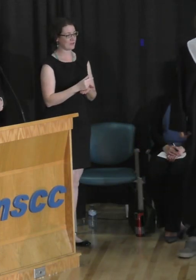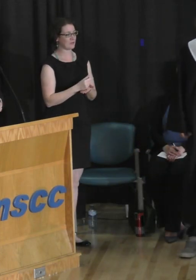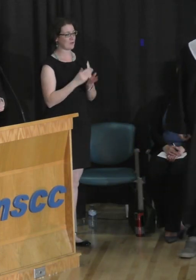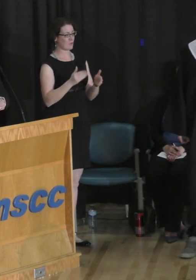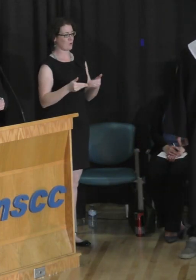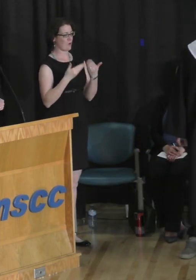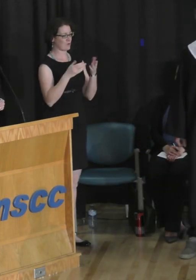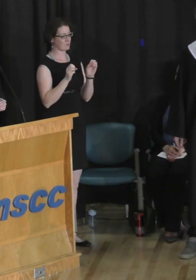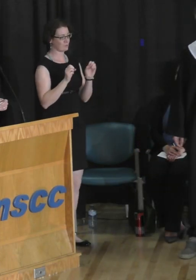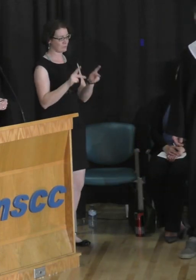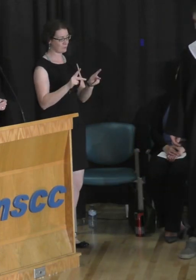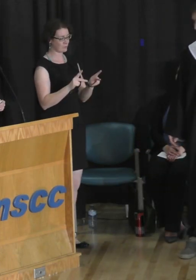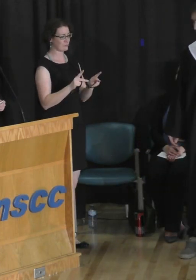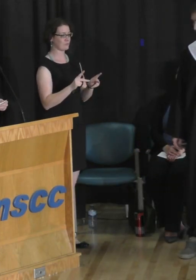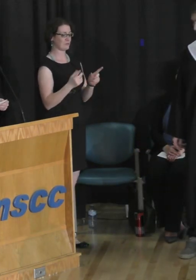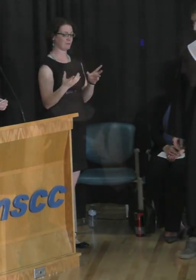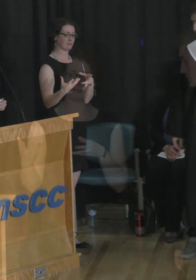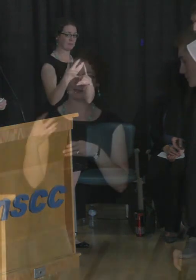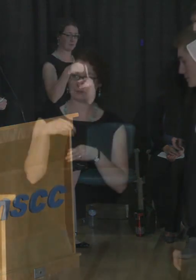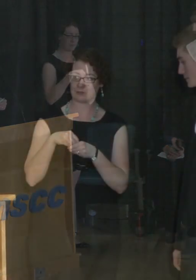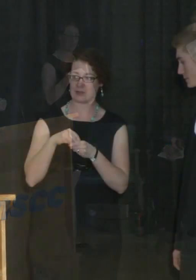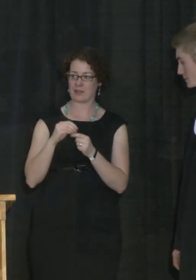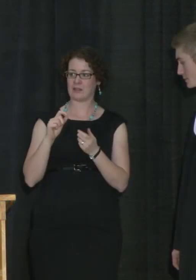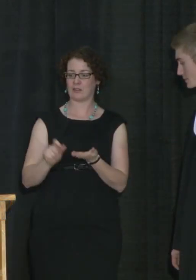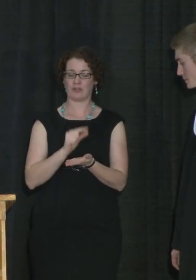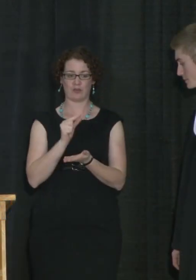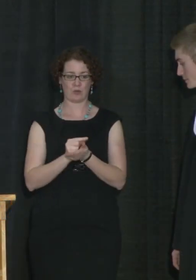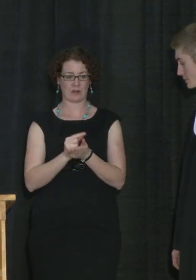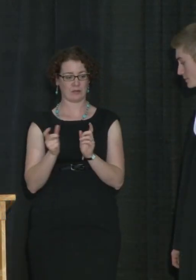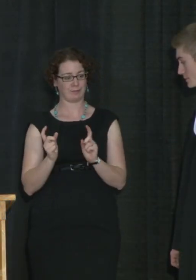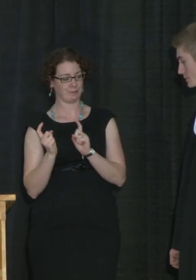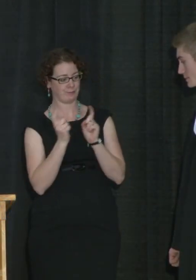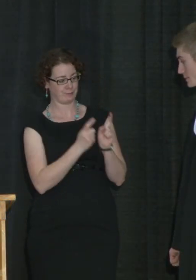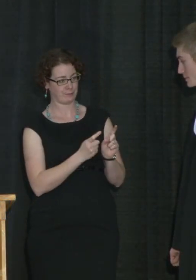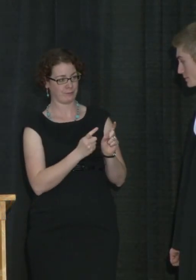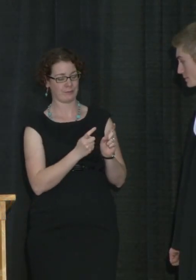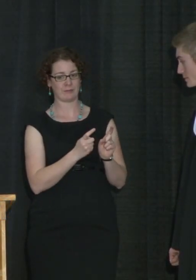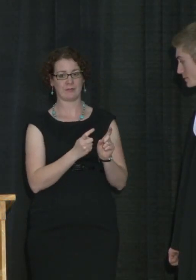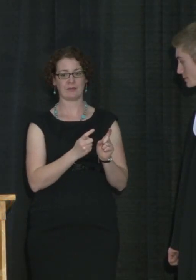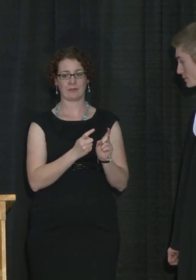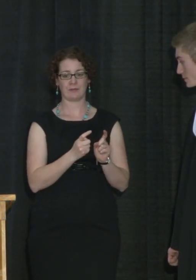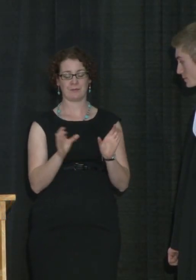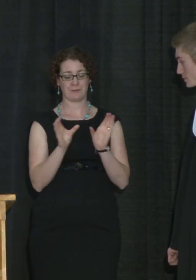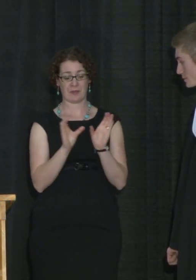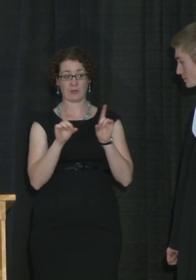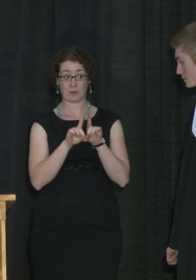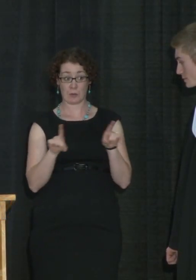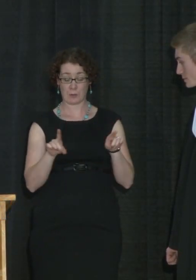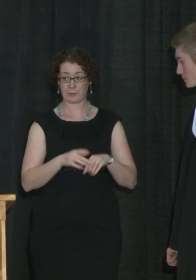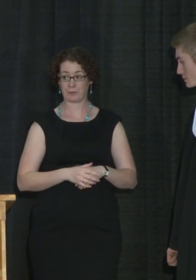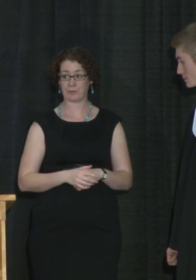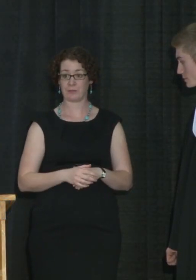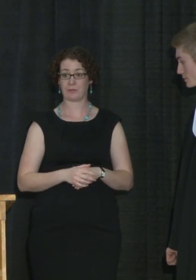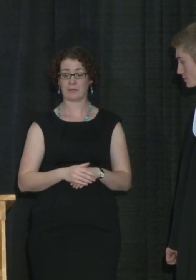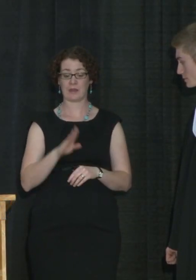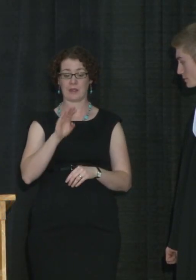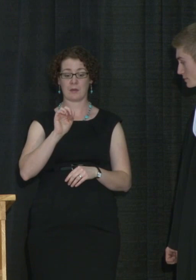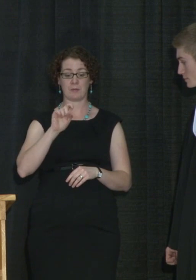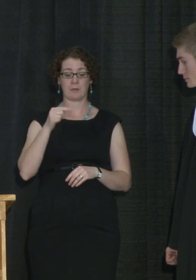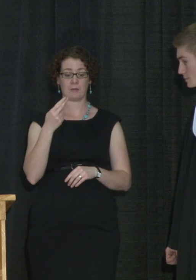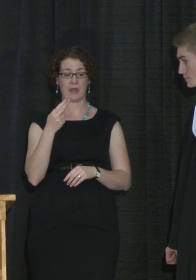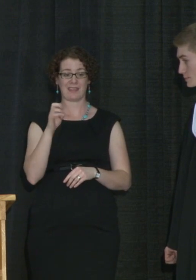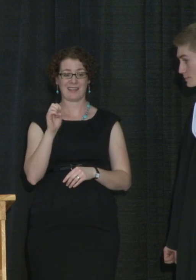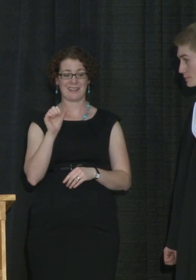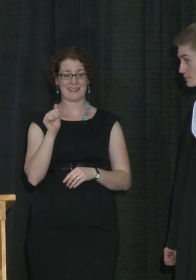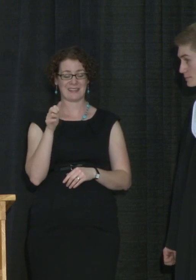offer them the opportunity to participate in the ceremony and present the credential. Beth Eason joins